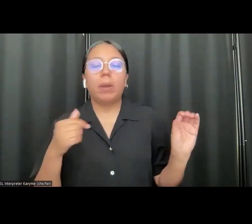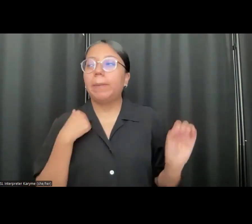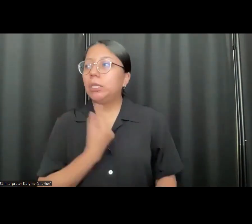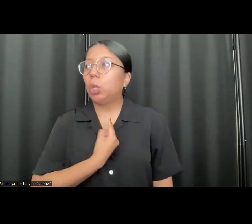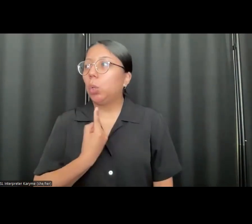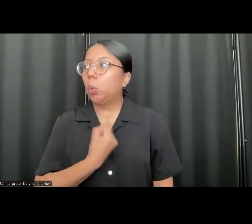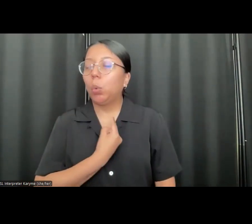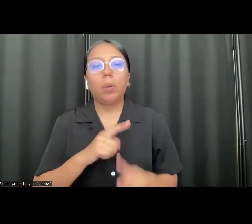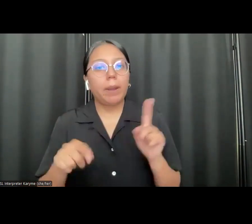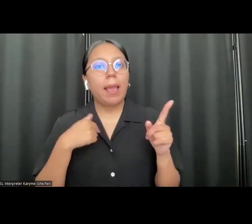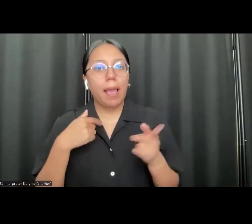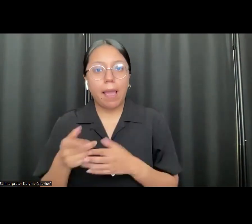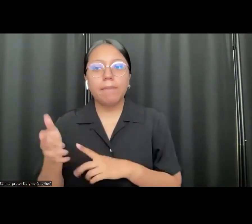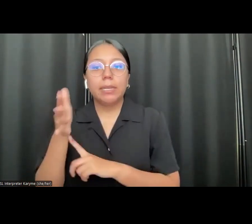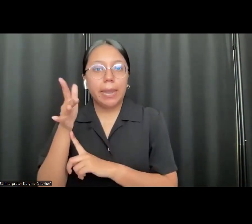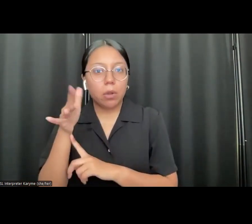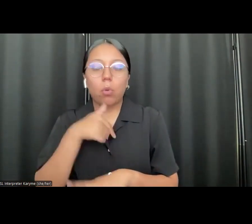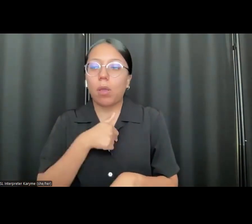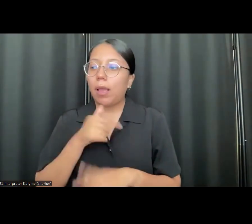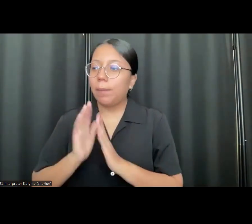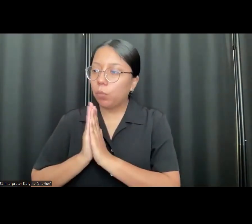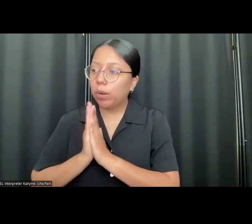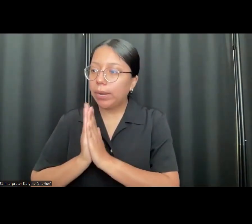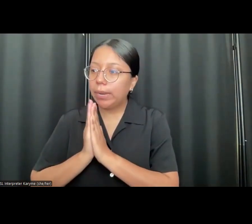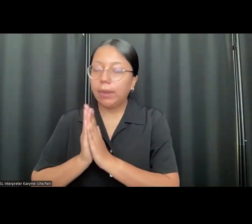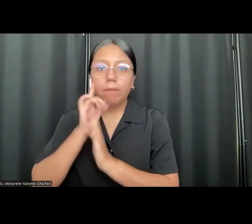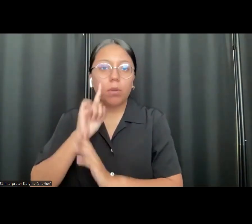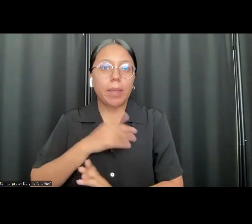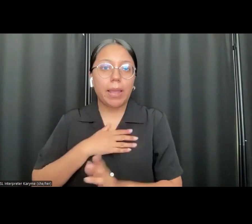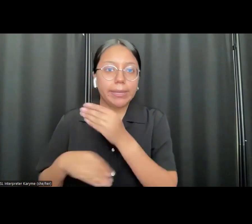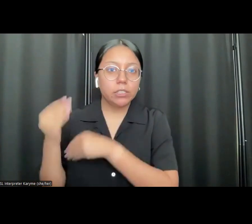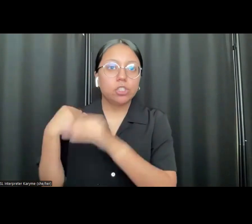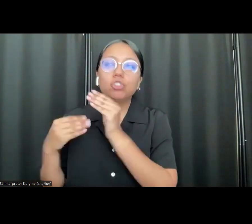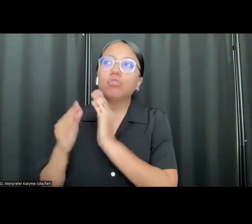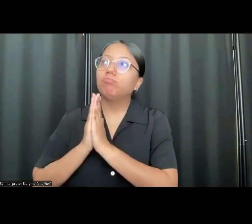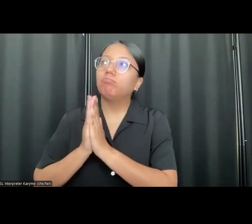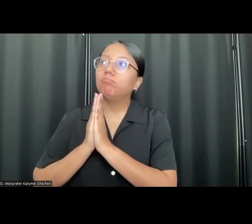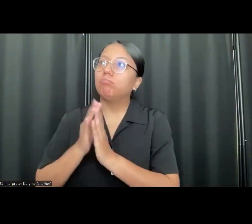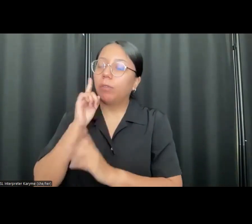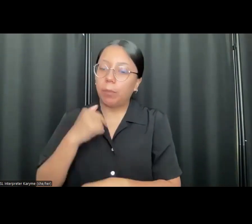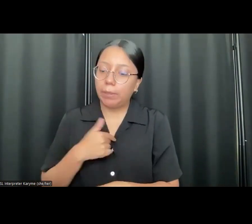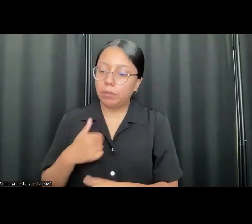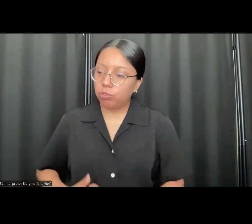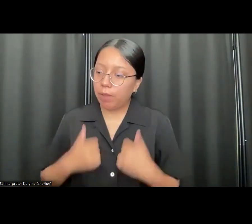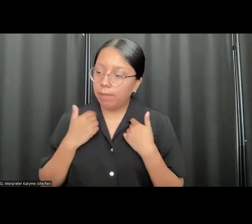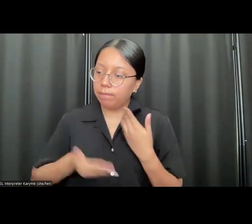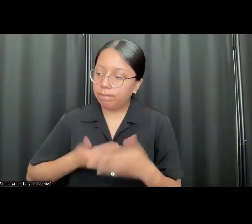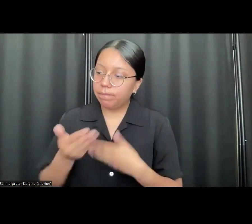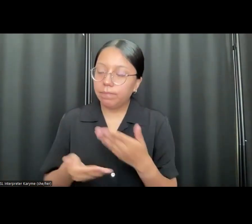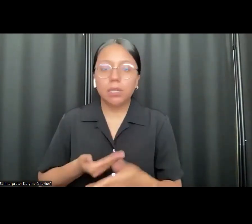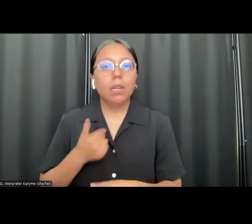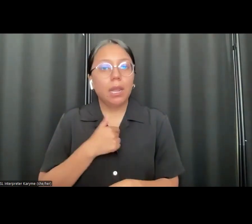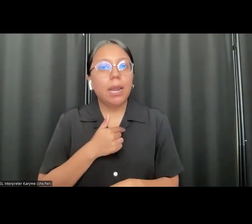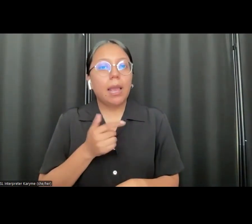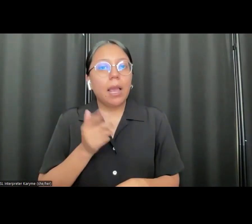the ancestors to keep me alive. And I think altars are a space that I have used a lot as a mad person, as a